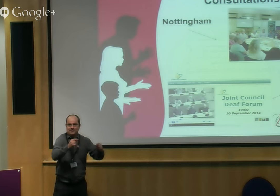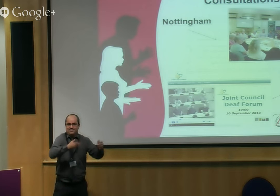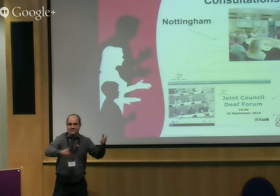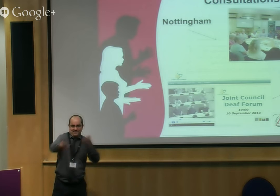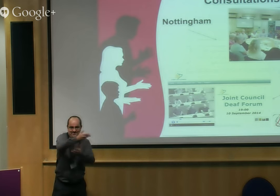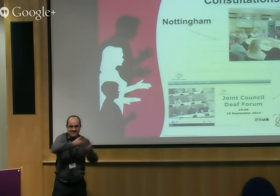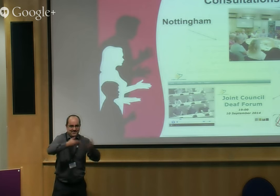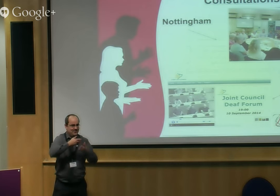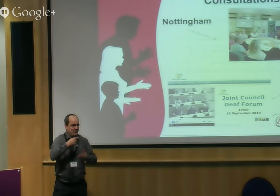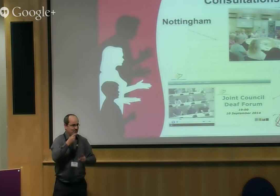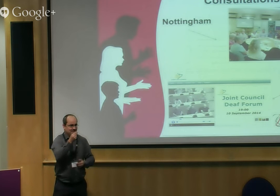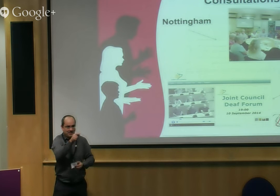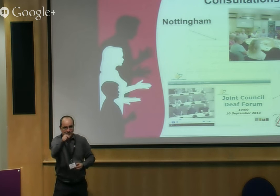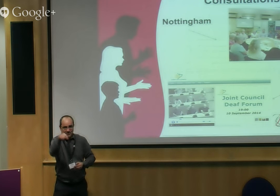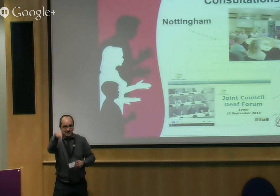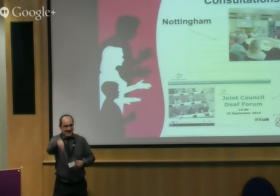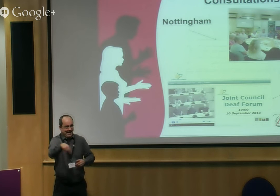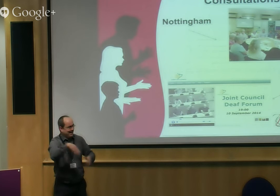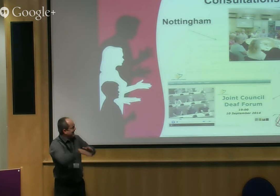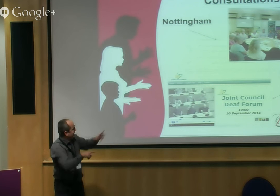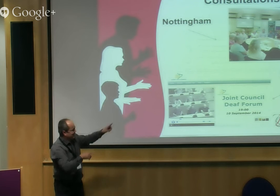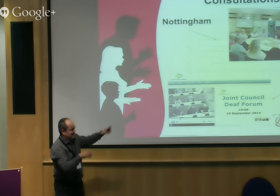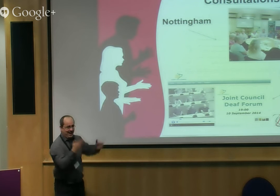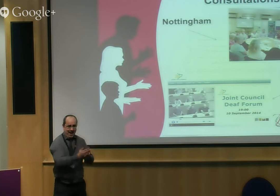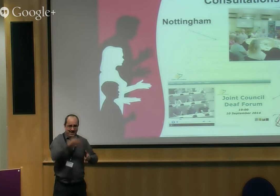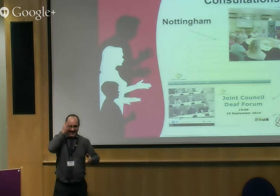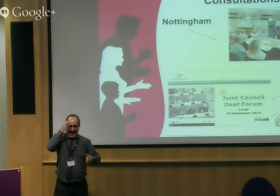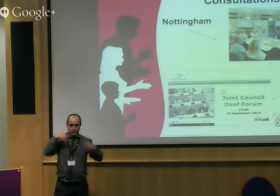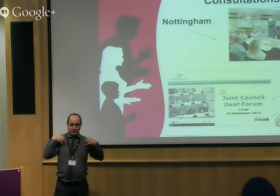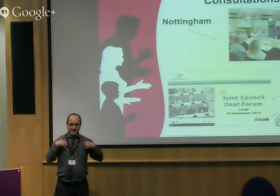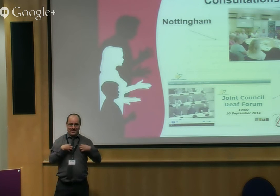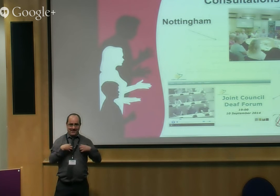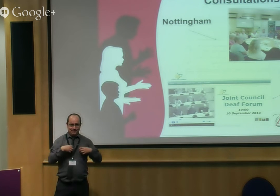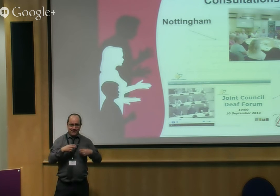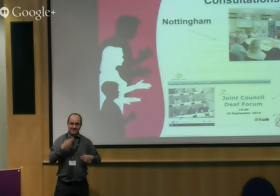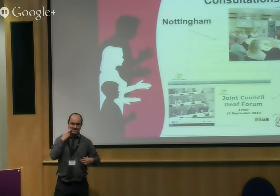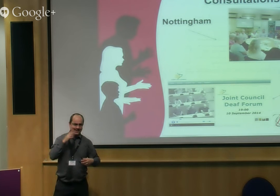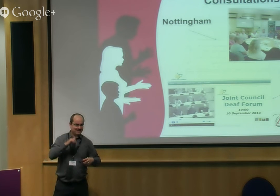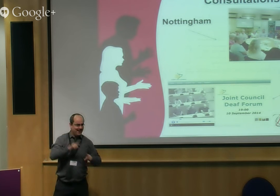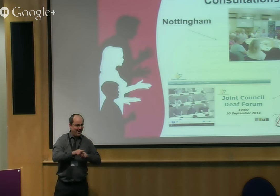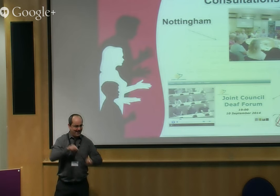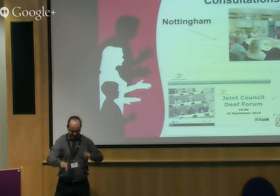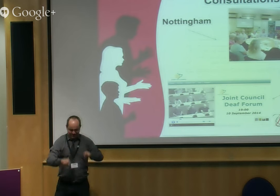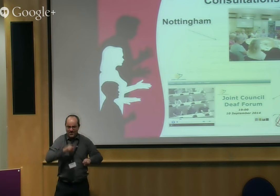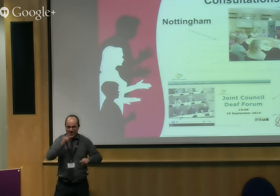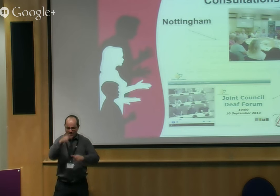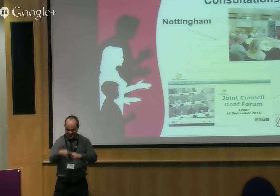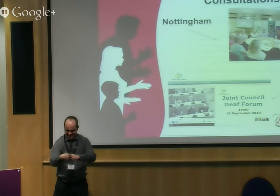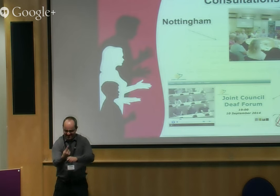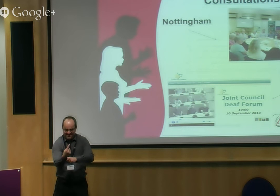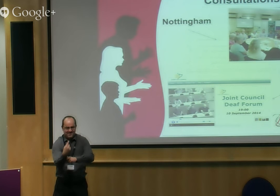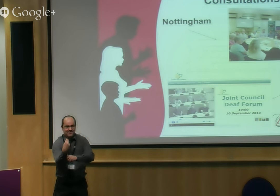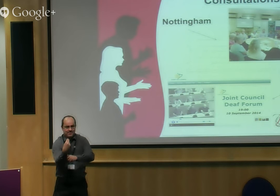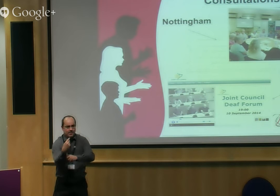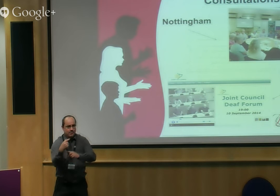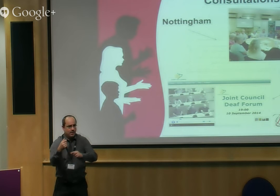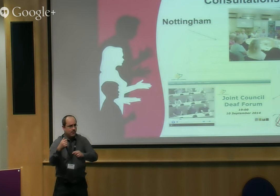councils. We were able to meet the councils as well. And some of the councillors that were there, they have